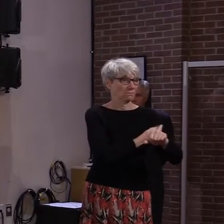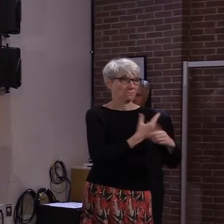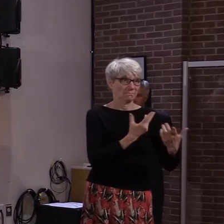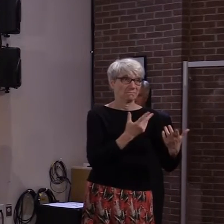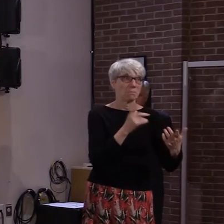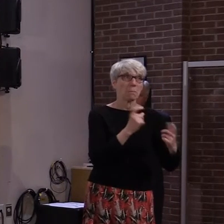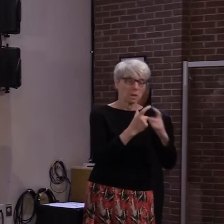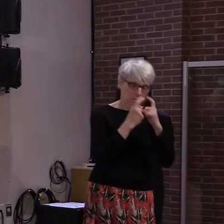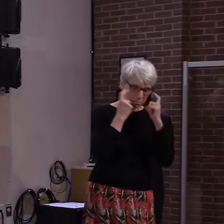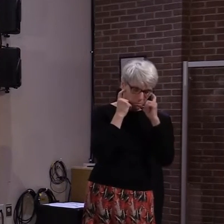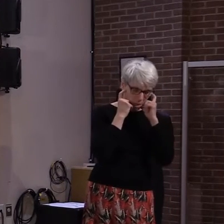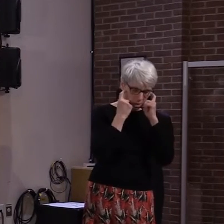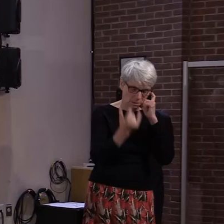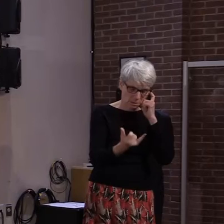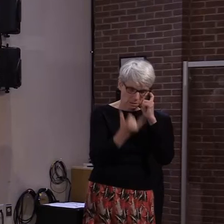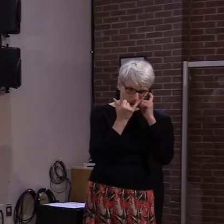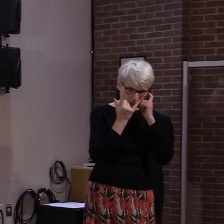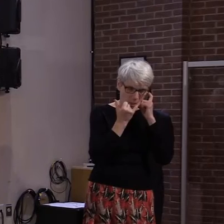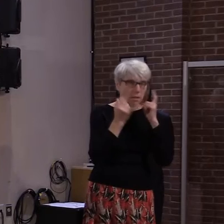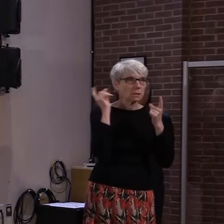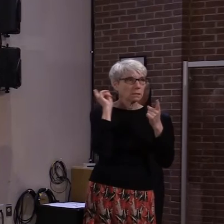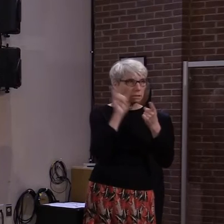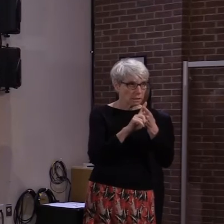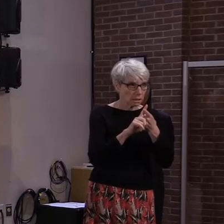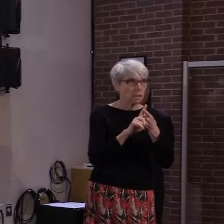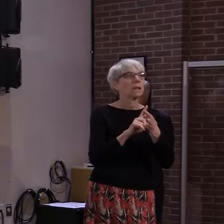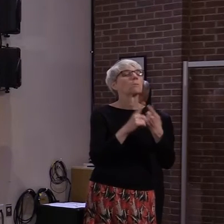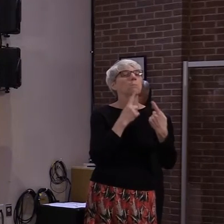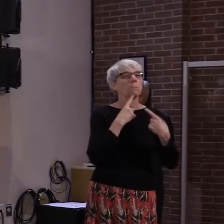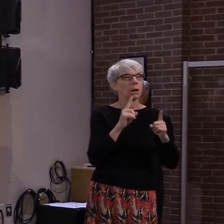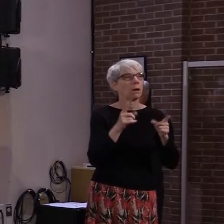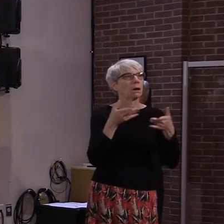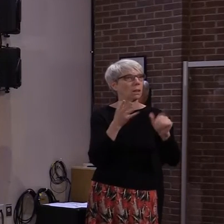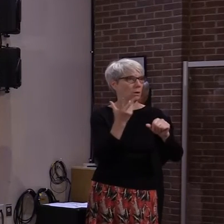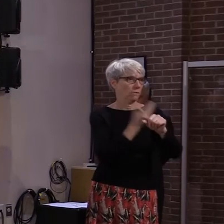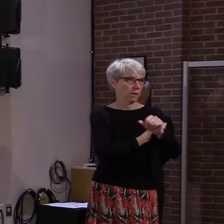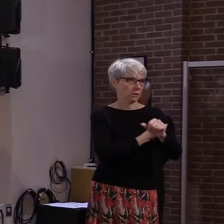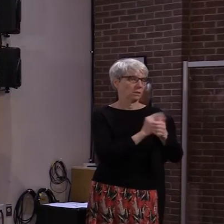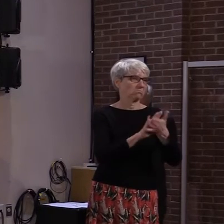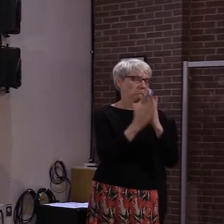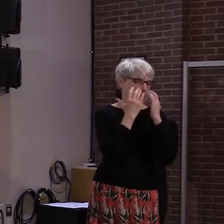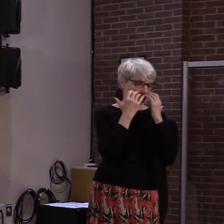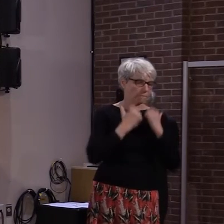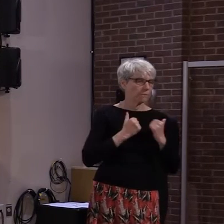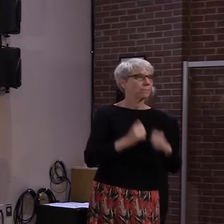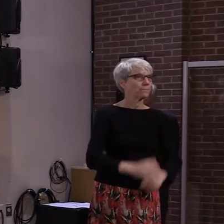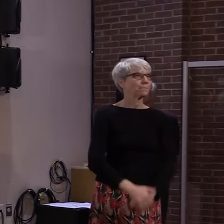fully masked until such time as they can be vaccinated.